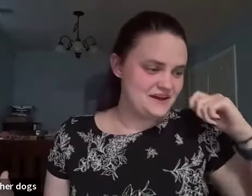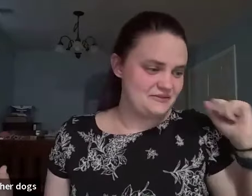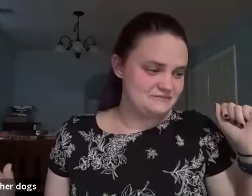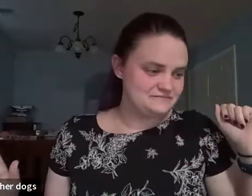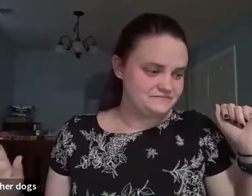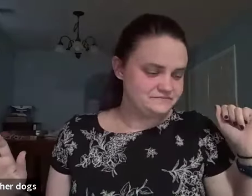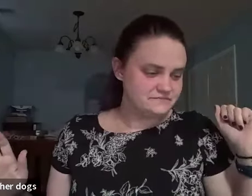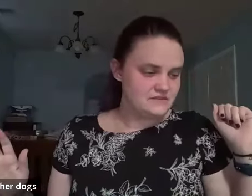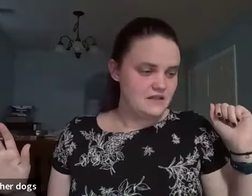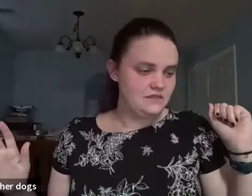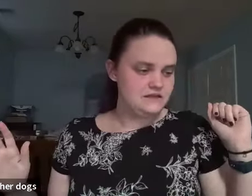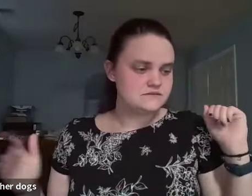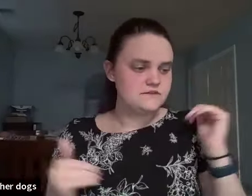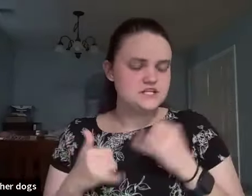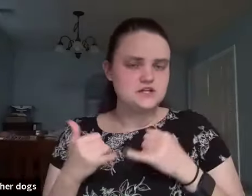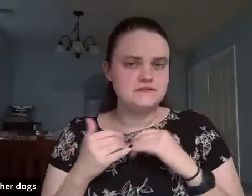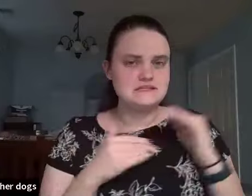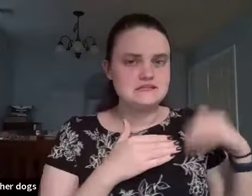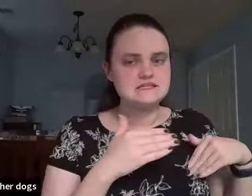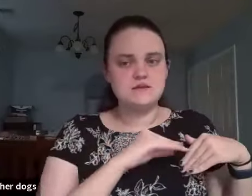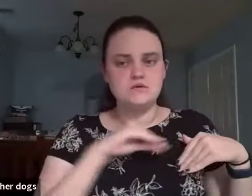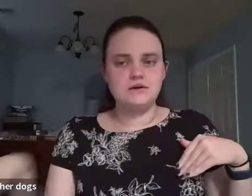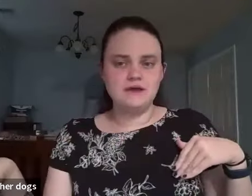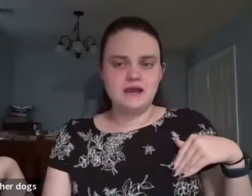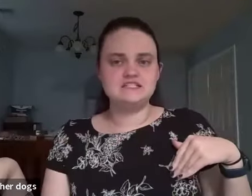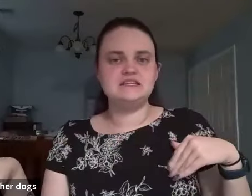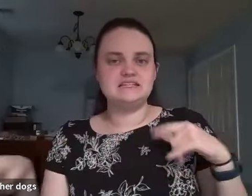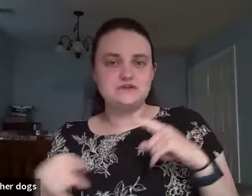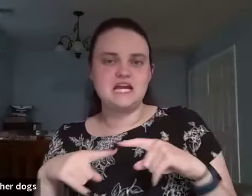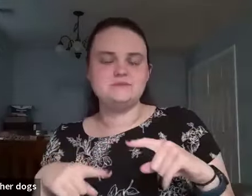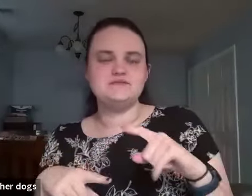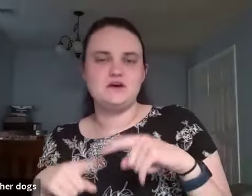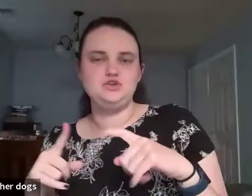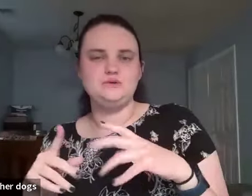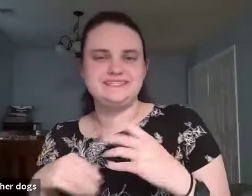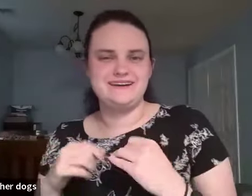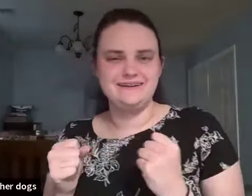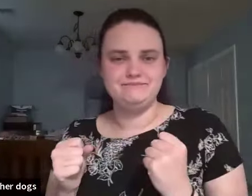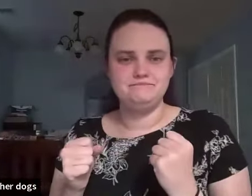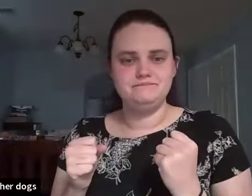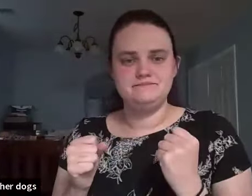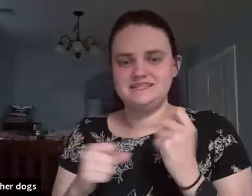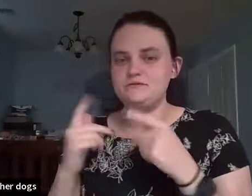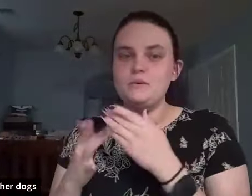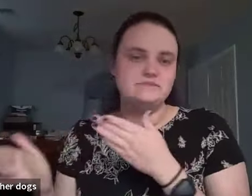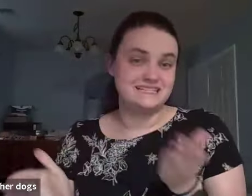So let's finish off this list and then we'll come back to the different types of how you would sign the different ways of being